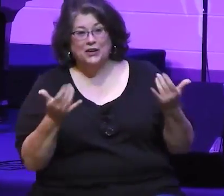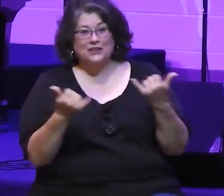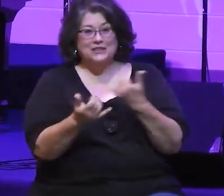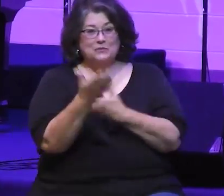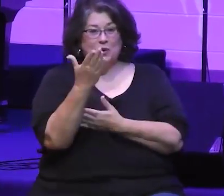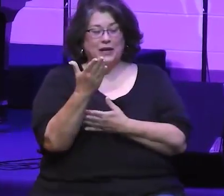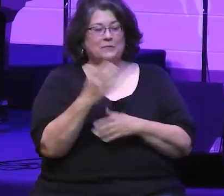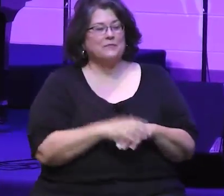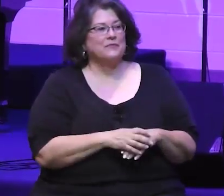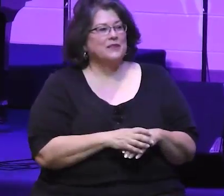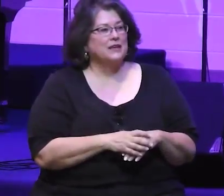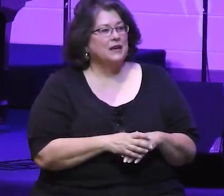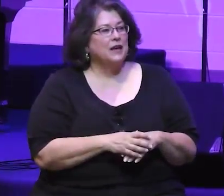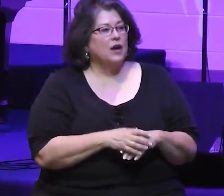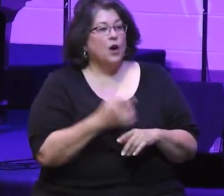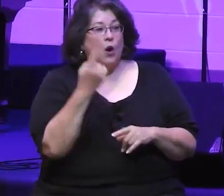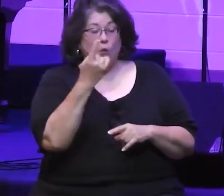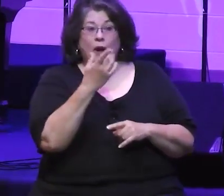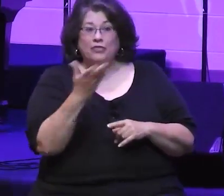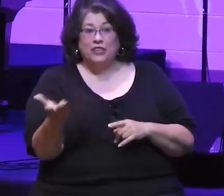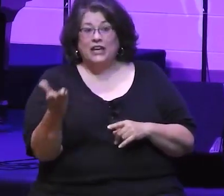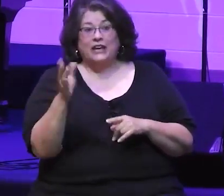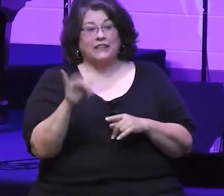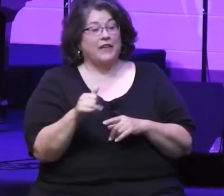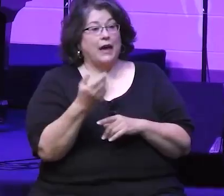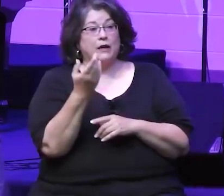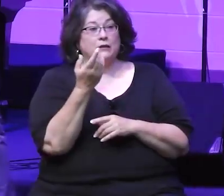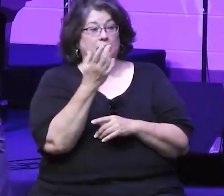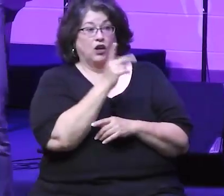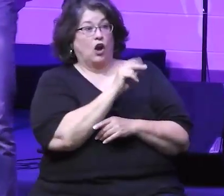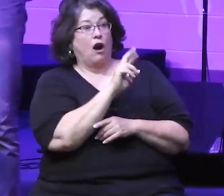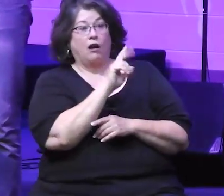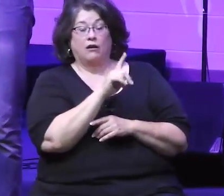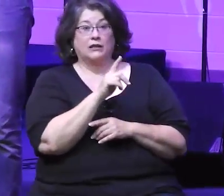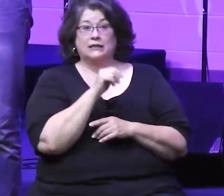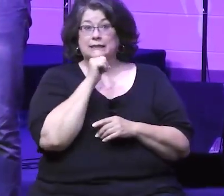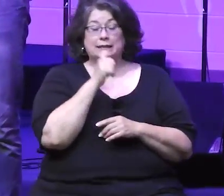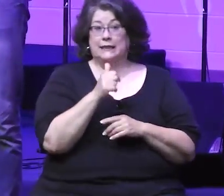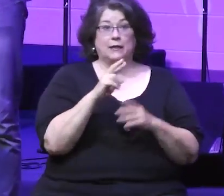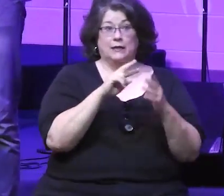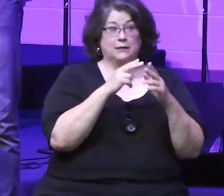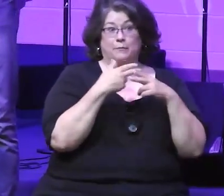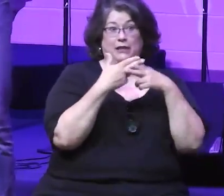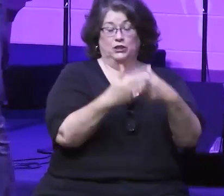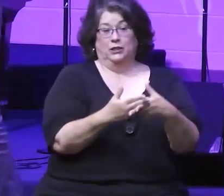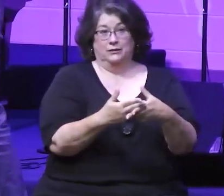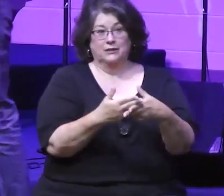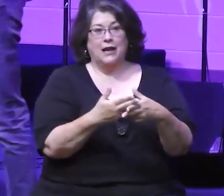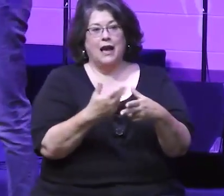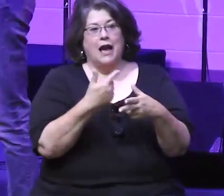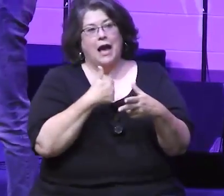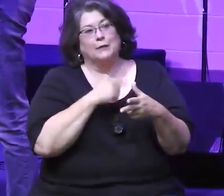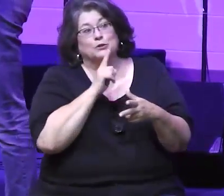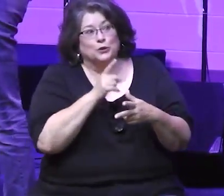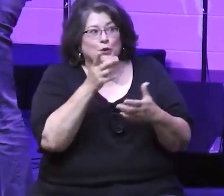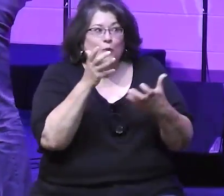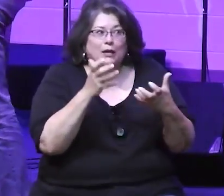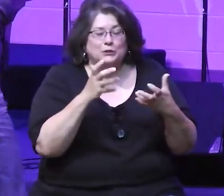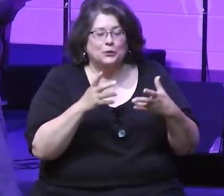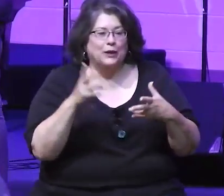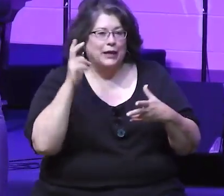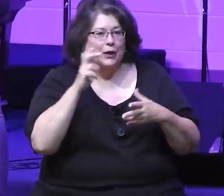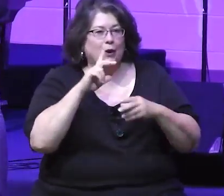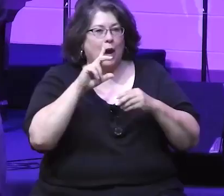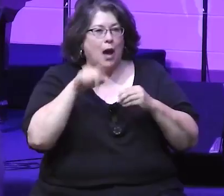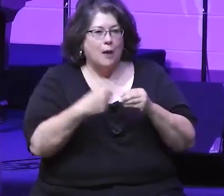One thing that kindly Carl didn't mention in that brief biography, which you'd probably love to hear about any guest speaker who's coming into your